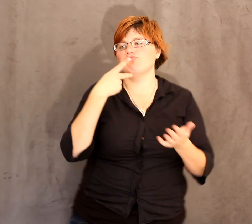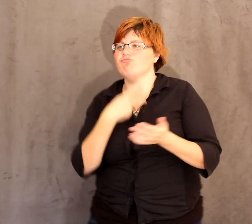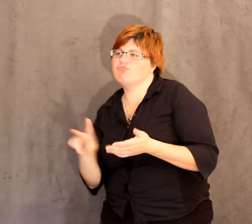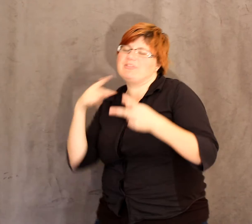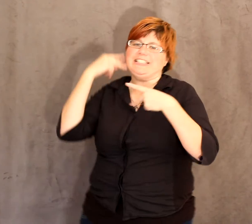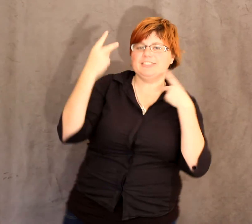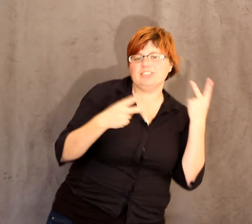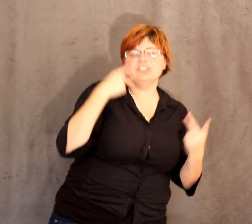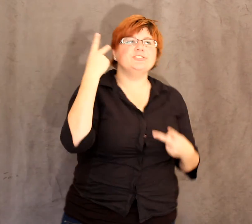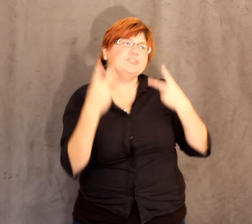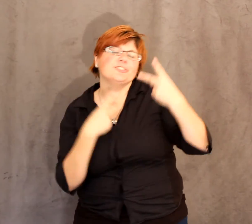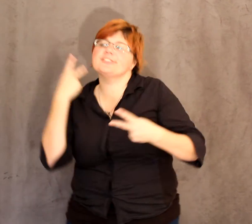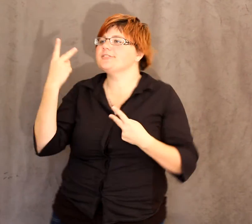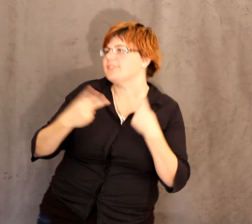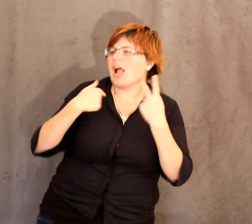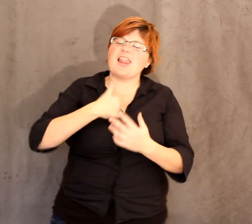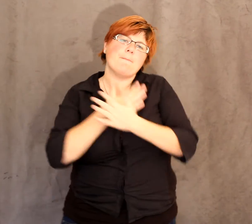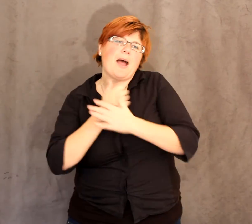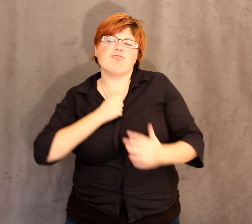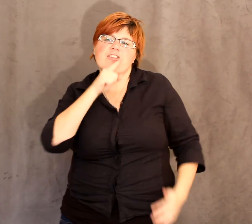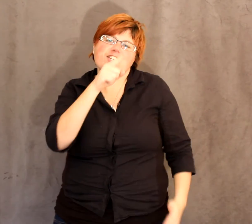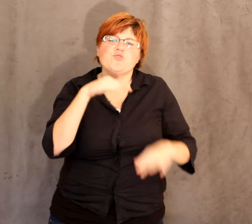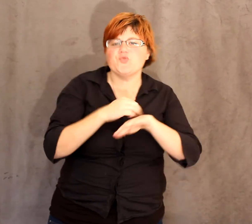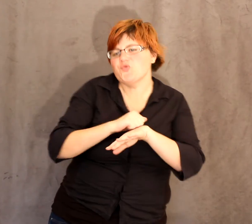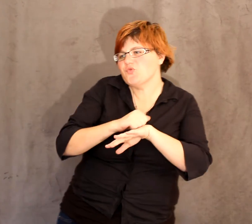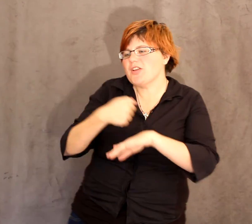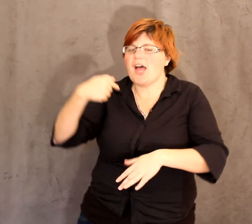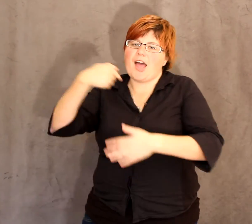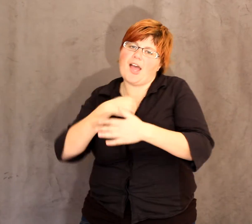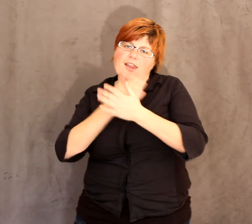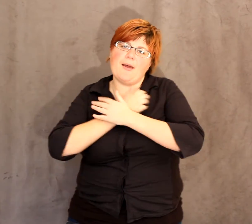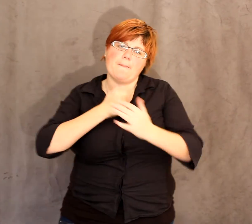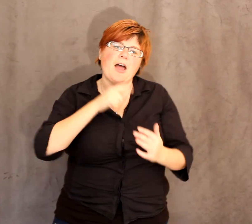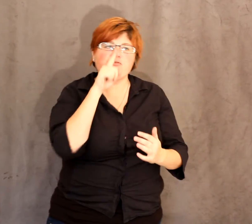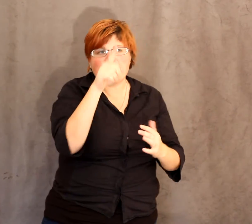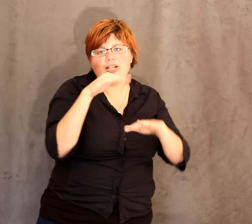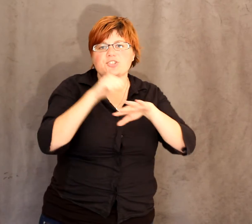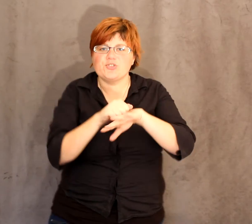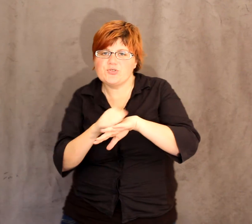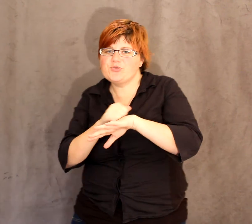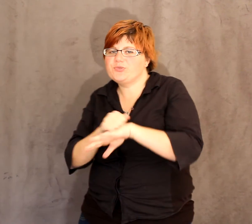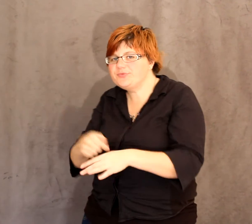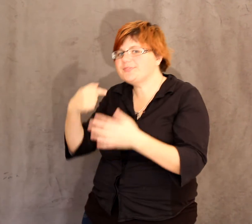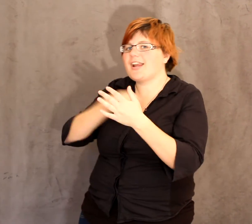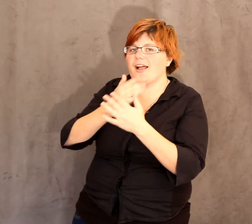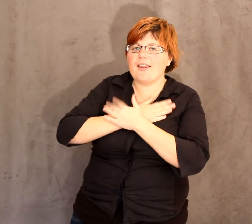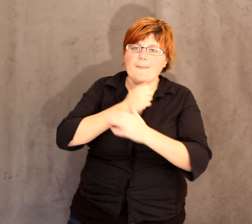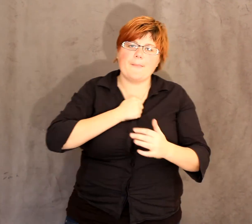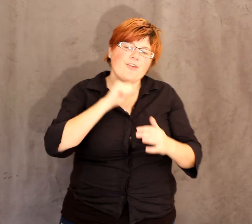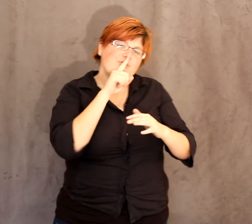song. I love my red shoes. I love my red shoes. I love my